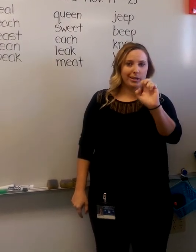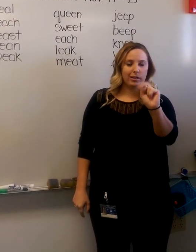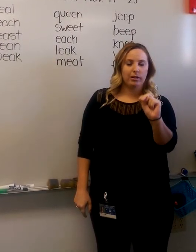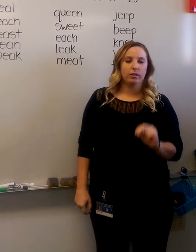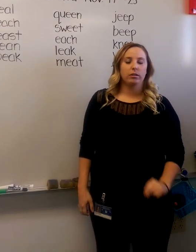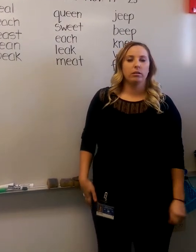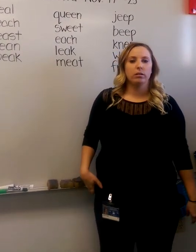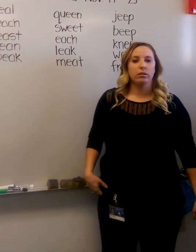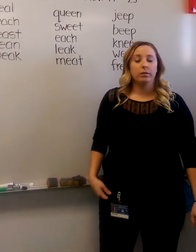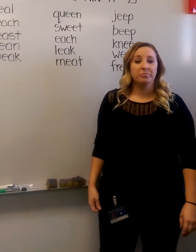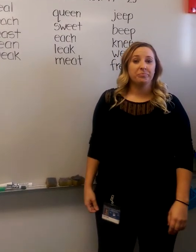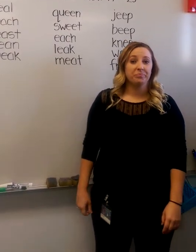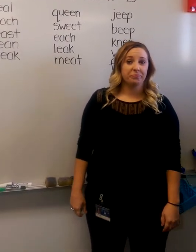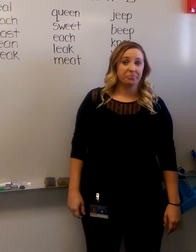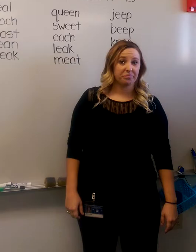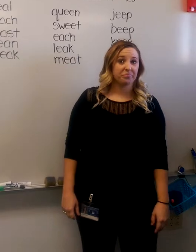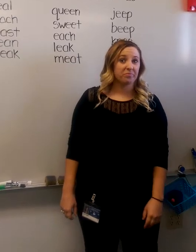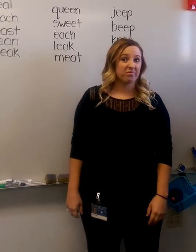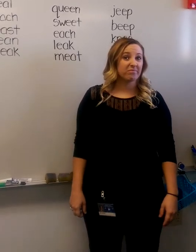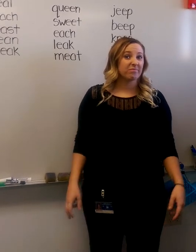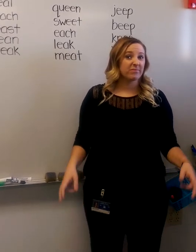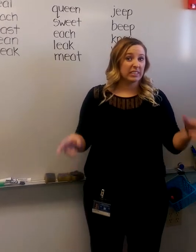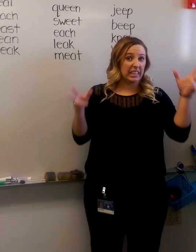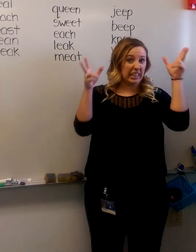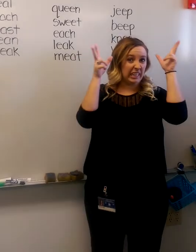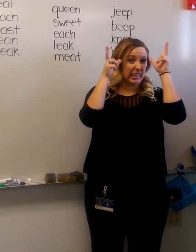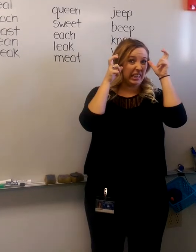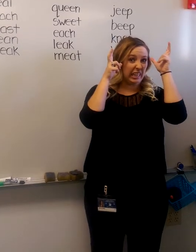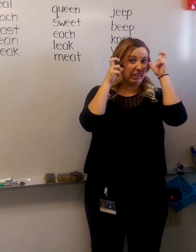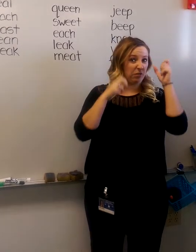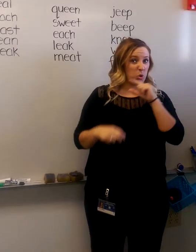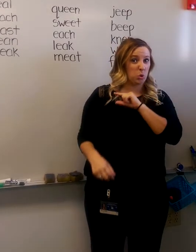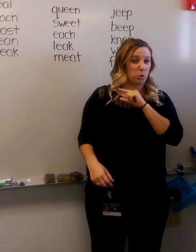The evil queen didn't like Snow White.